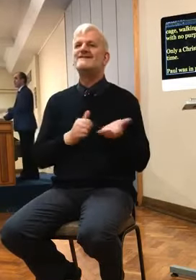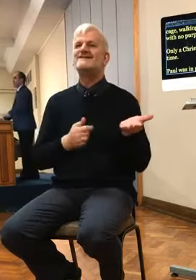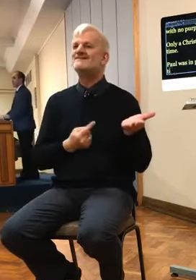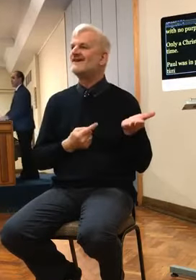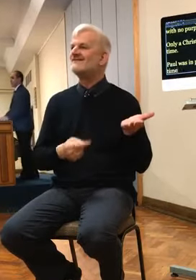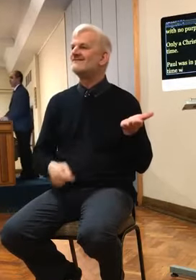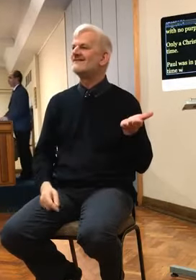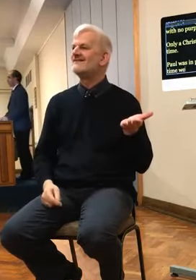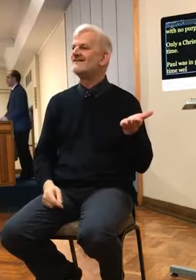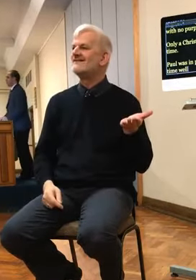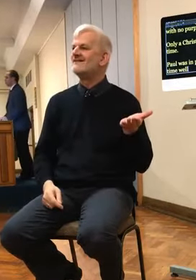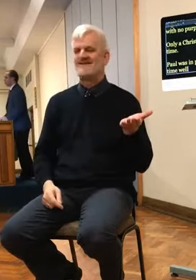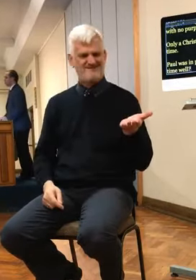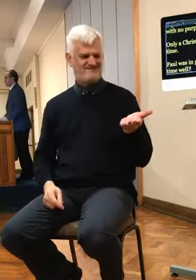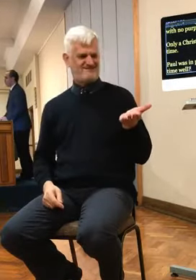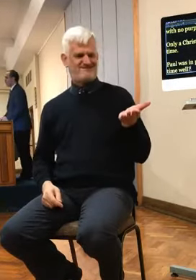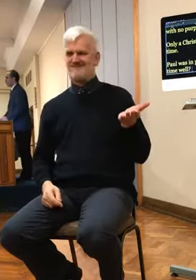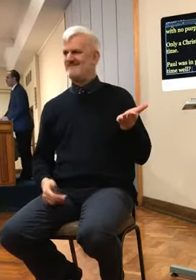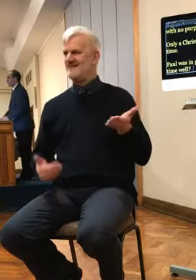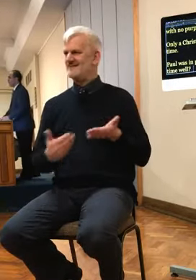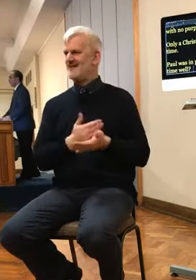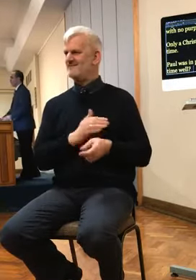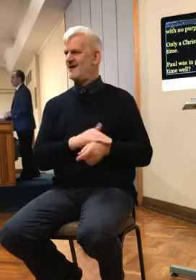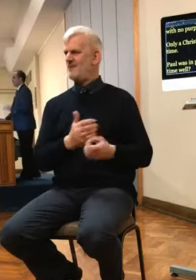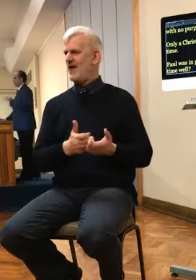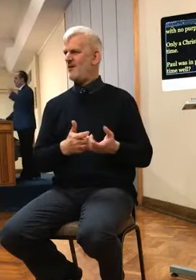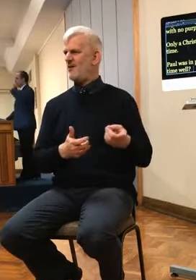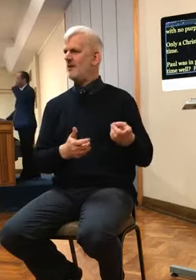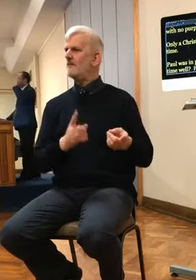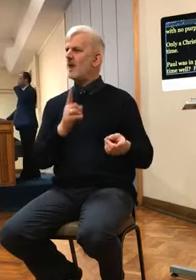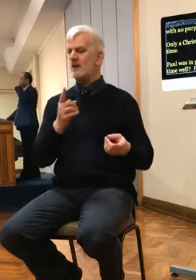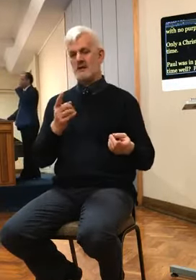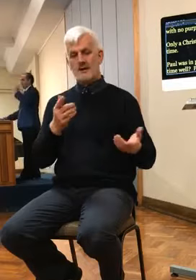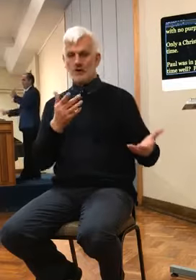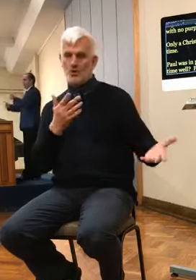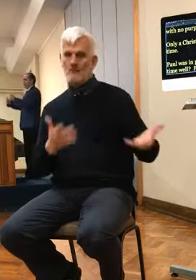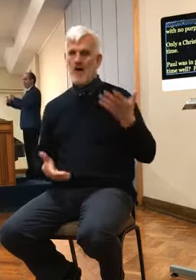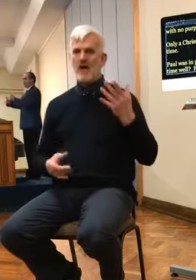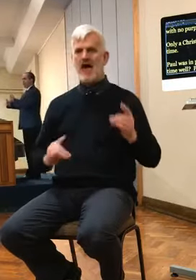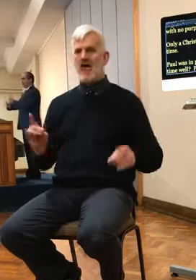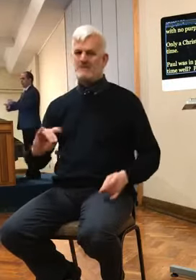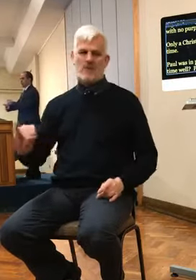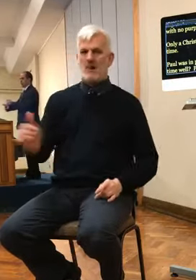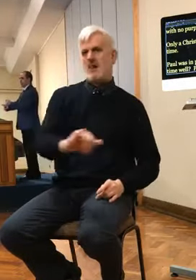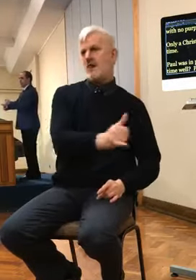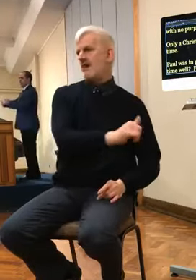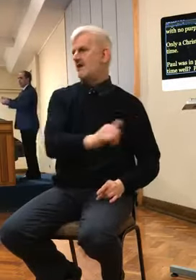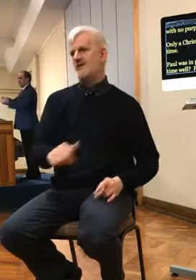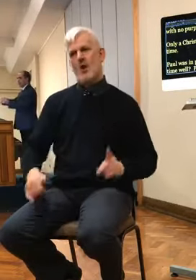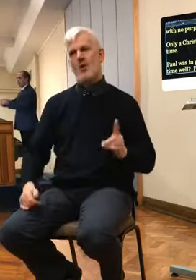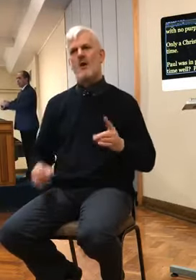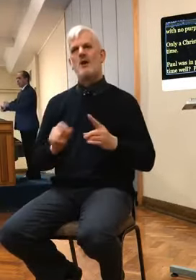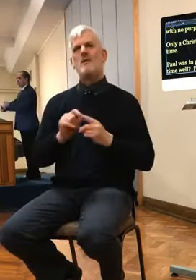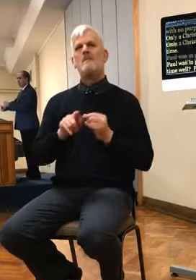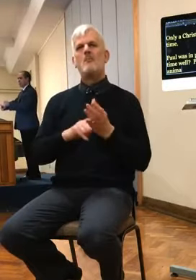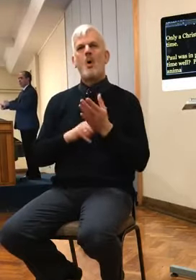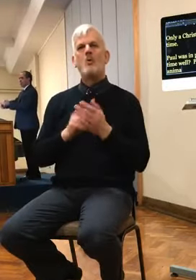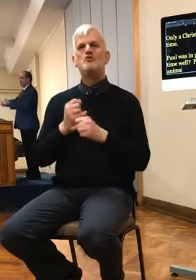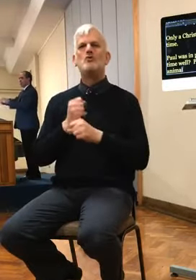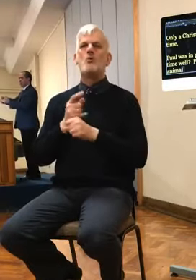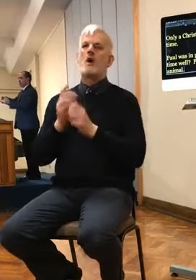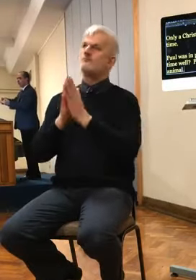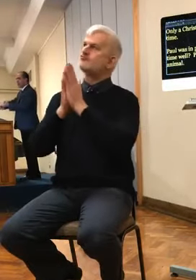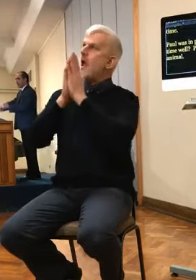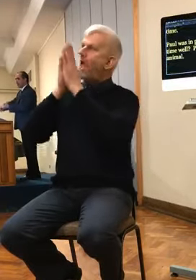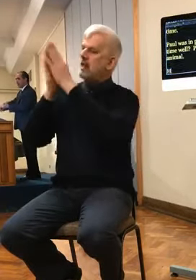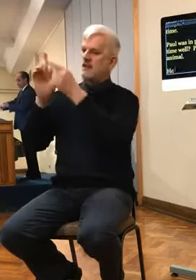guess what? Paul was not a wild animal in a dungeon. He was praying. He was witnessing.